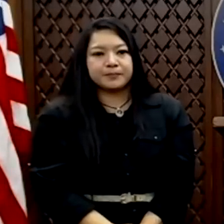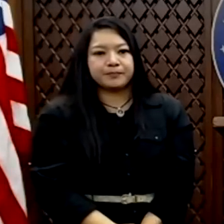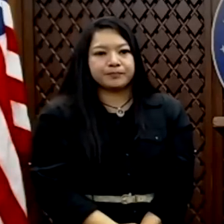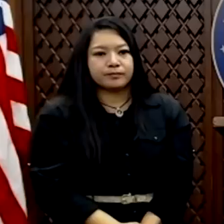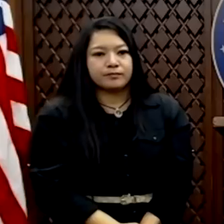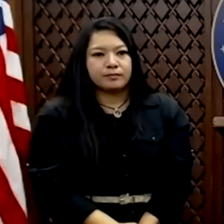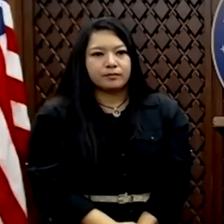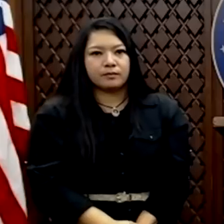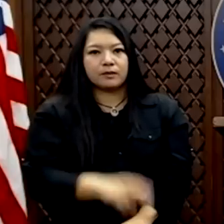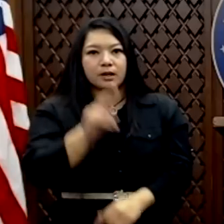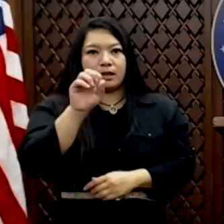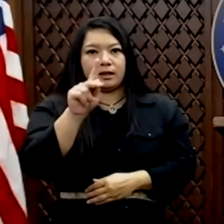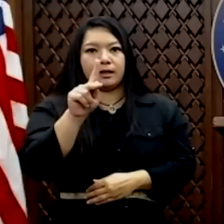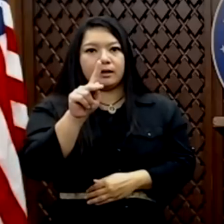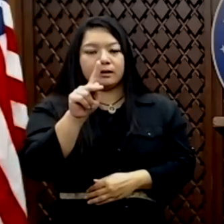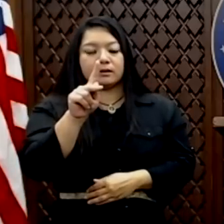Nick Delgado.